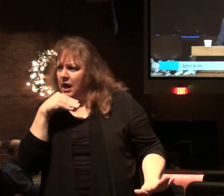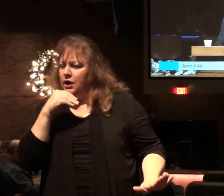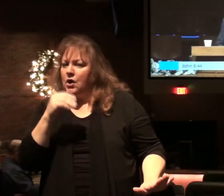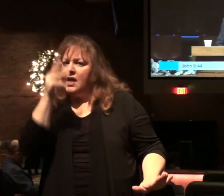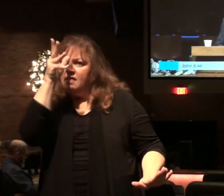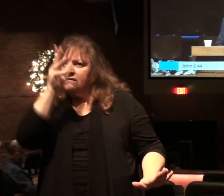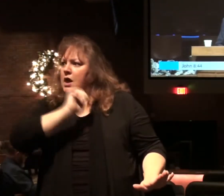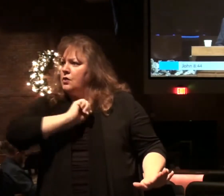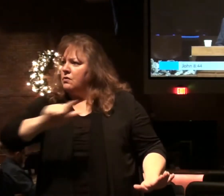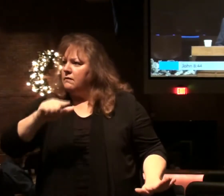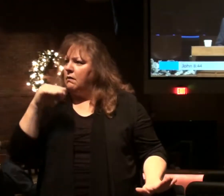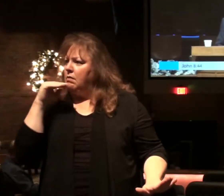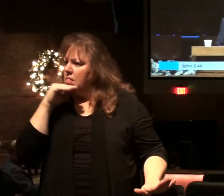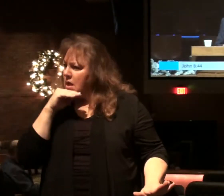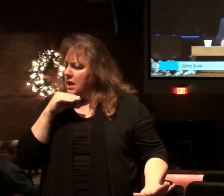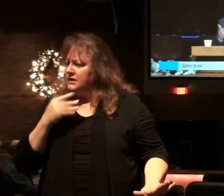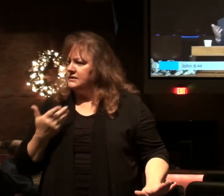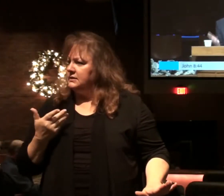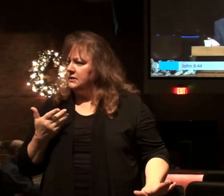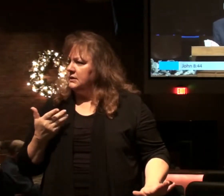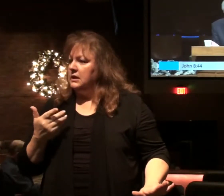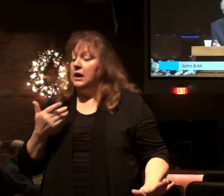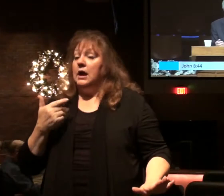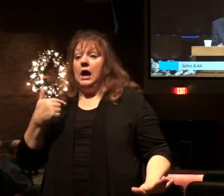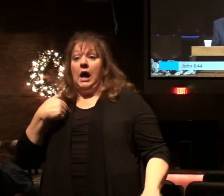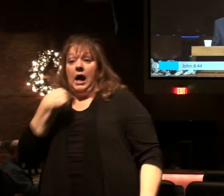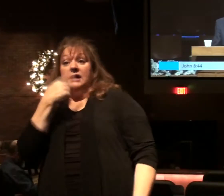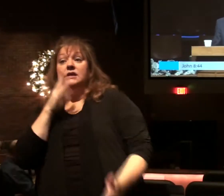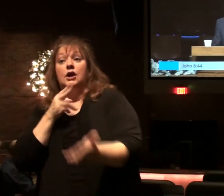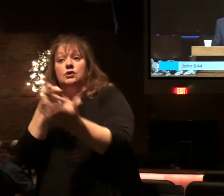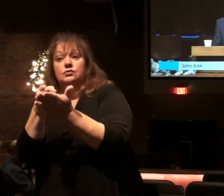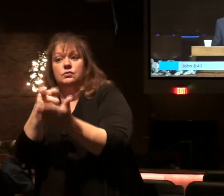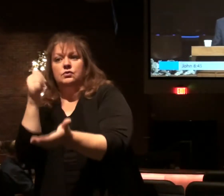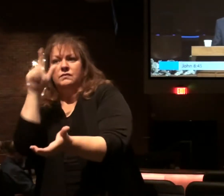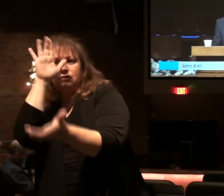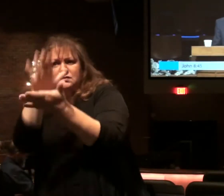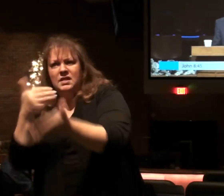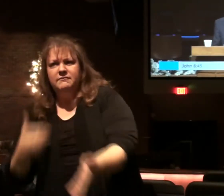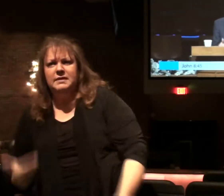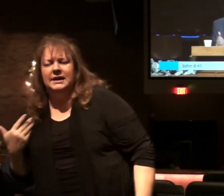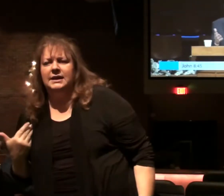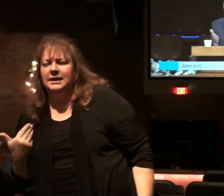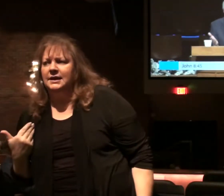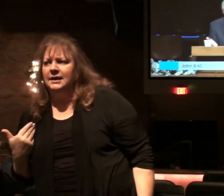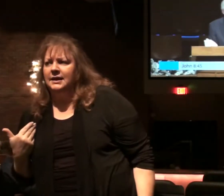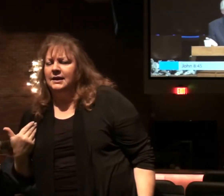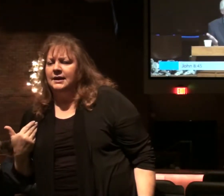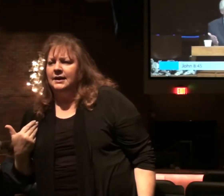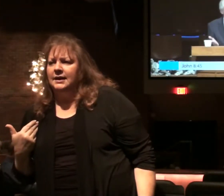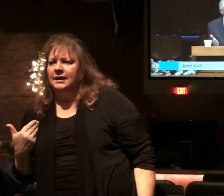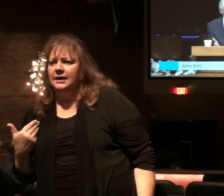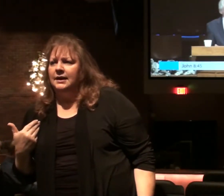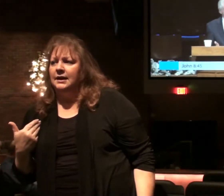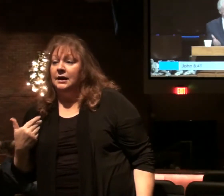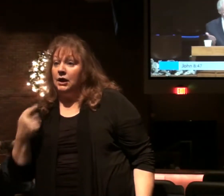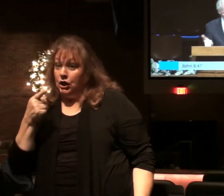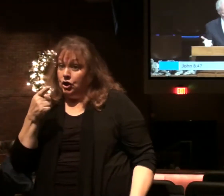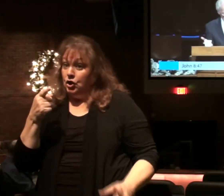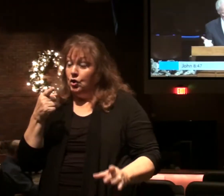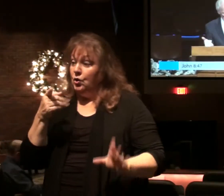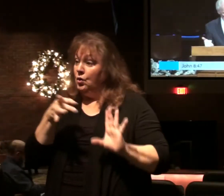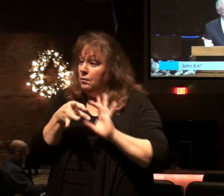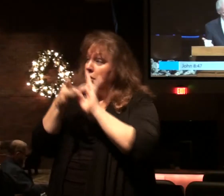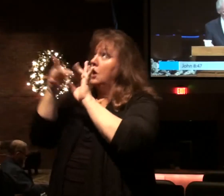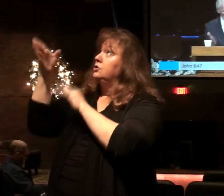father of lies. So because I speak the truth, you do not believe me. Verse 47, he was of God, hears